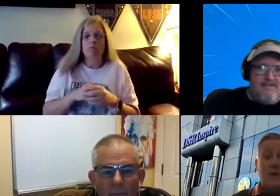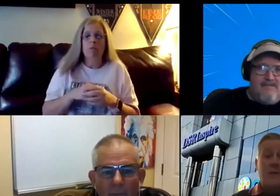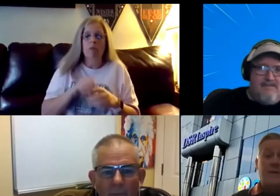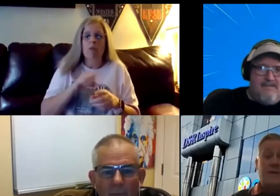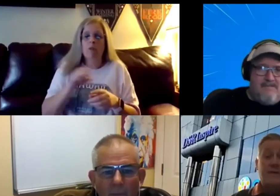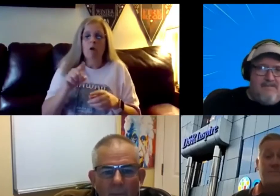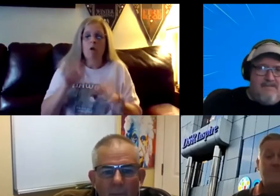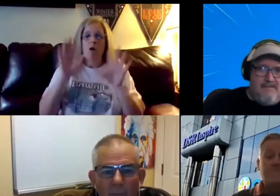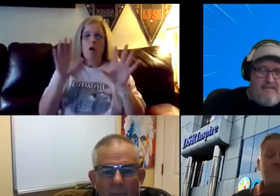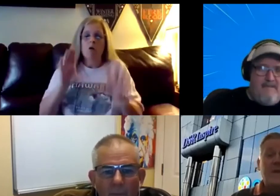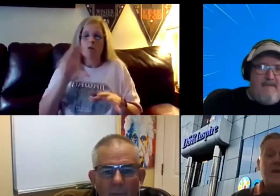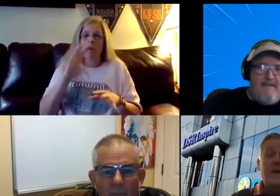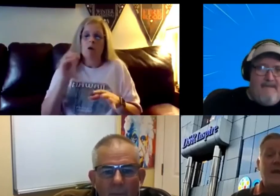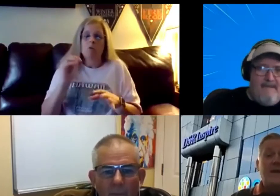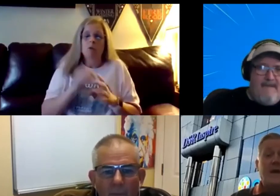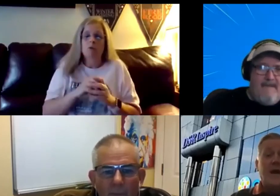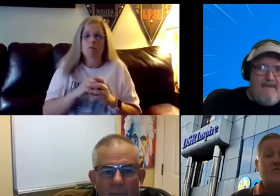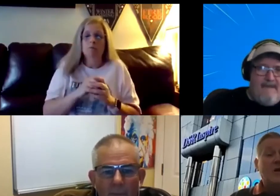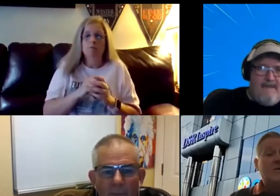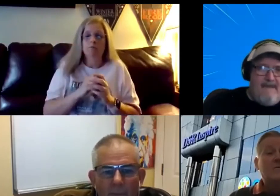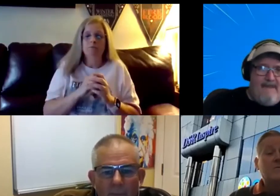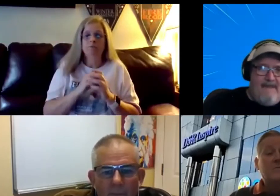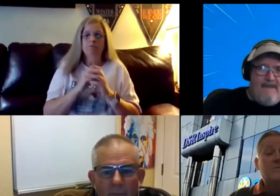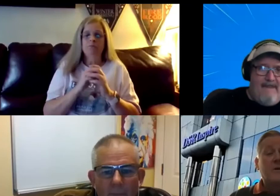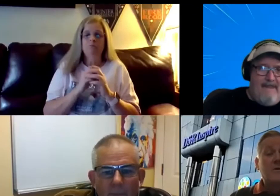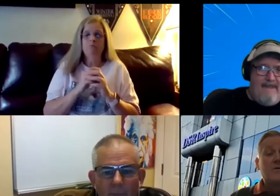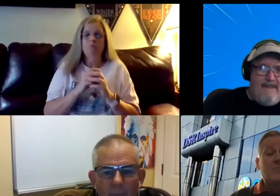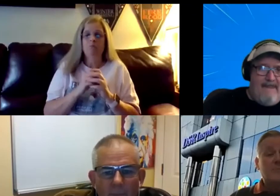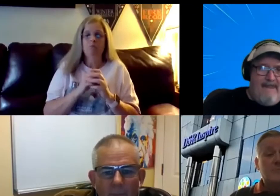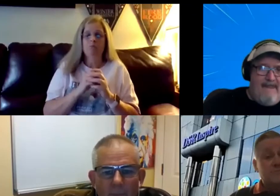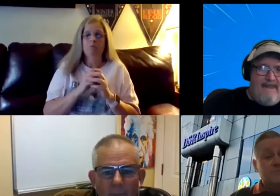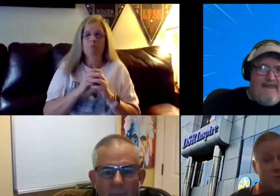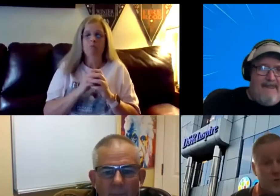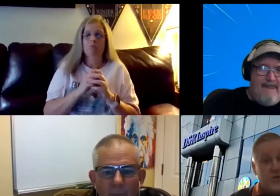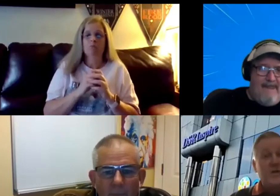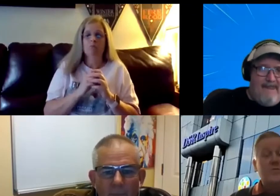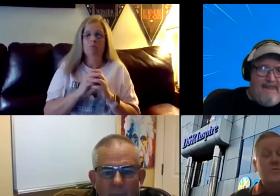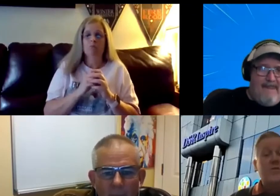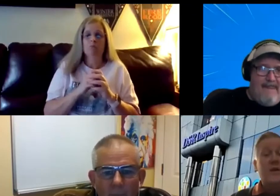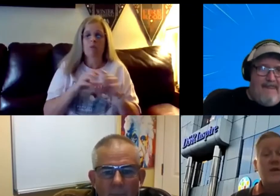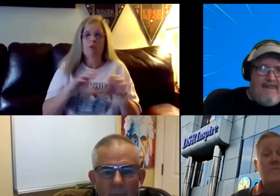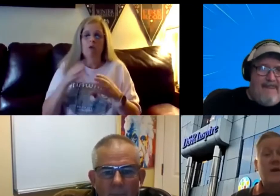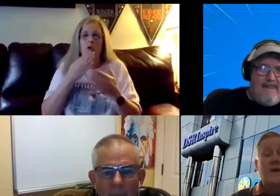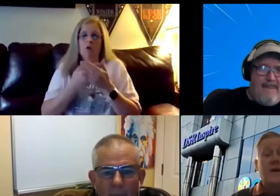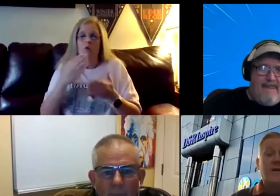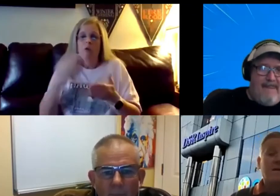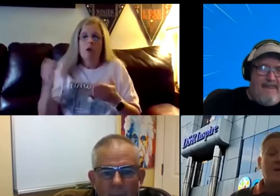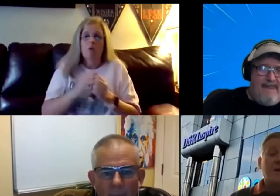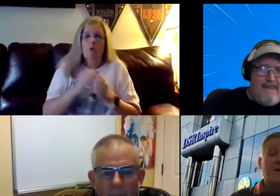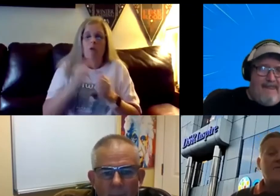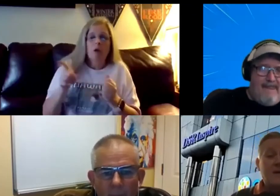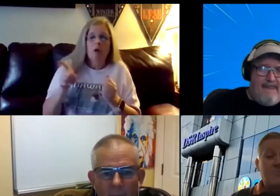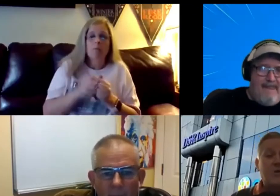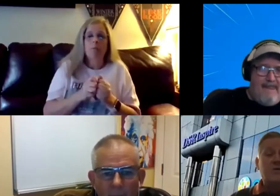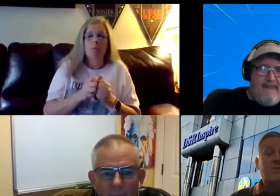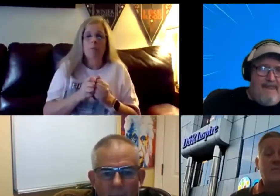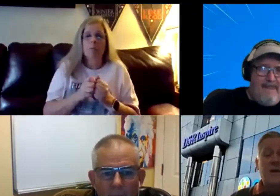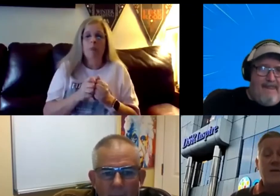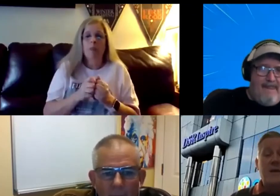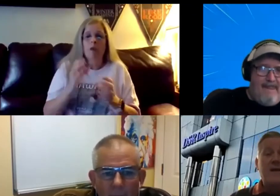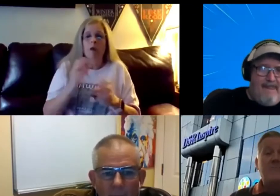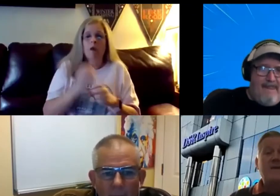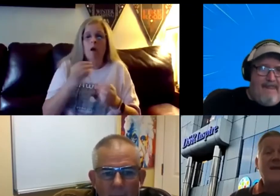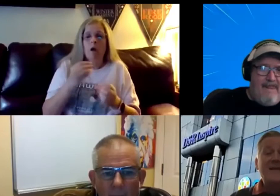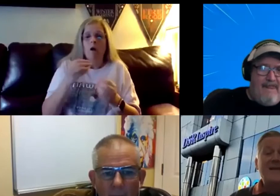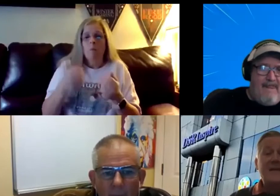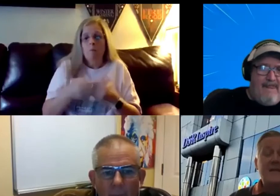awesome companies. And I've done, you know, some good things with them. I've gotten most of my money